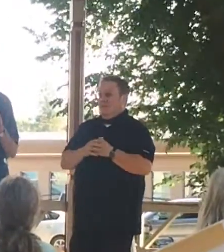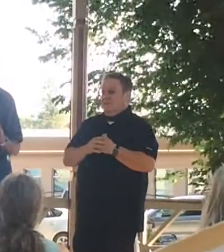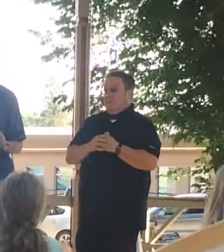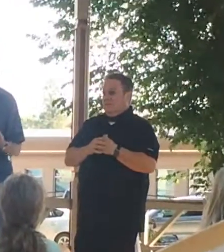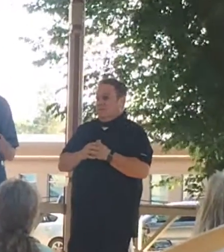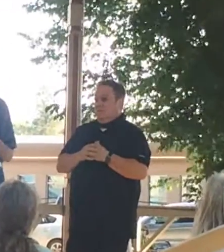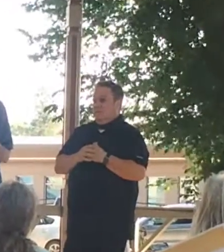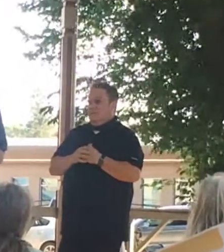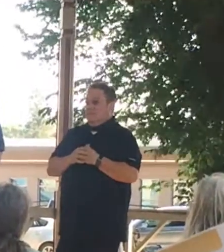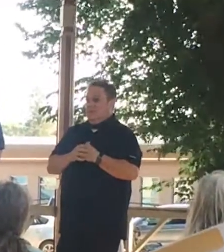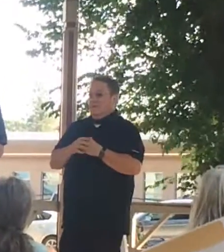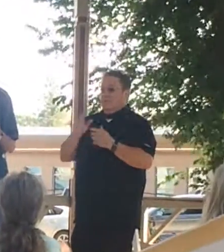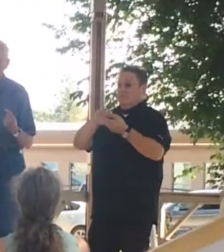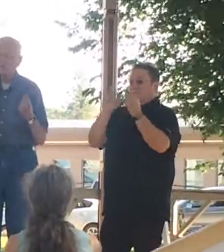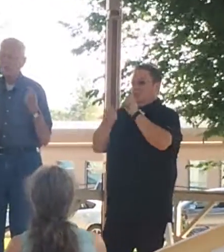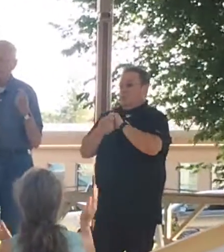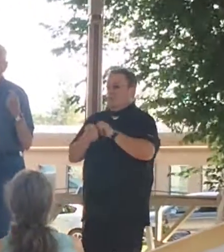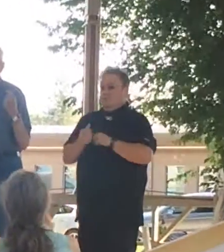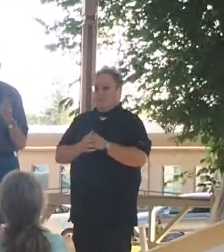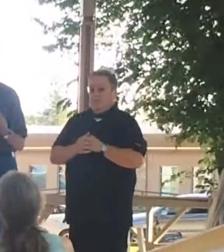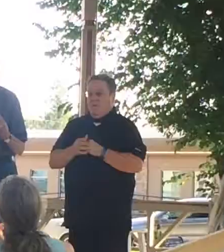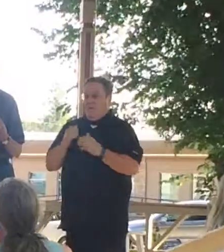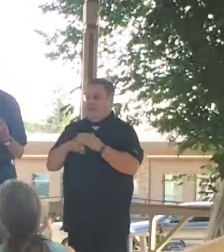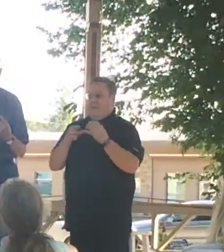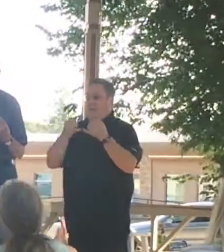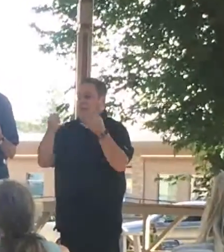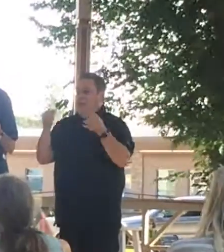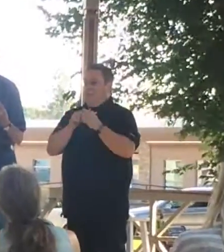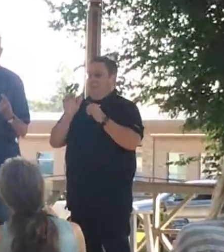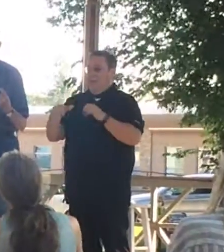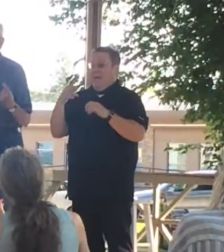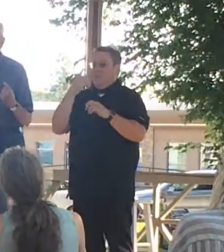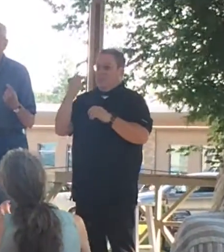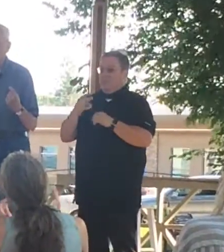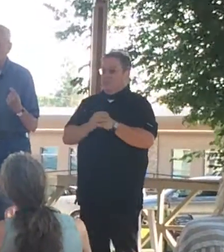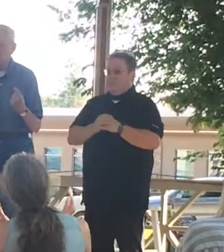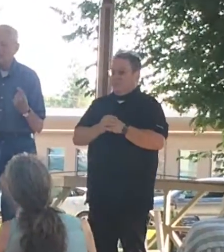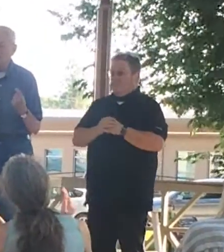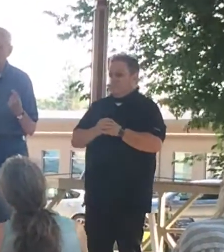that we have radical changes in line with that vision